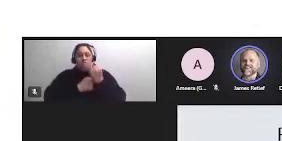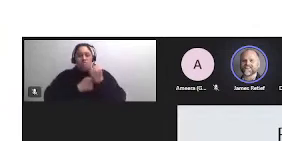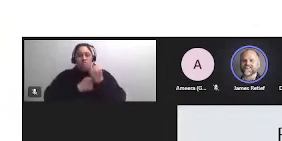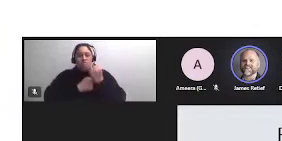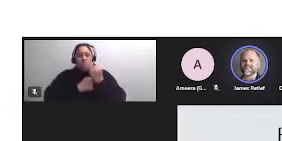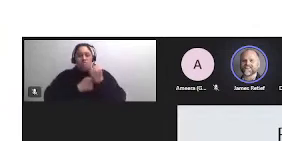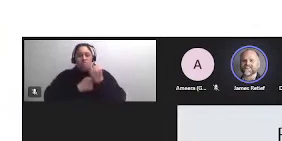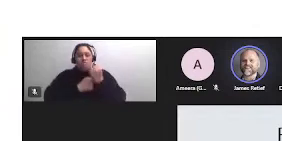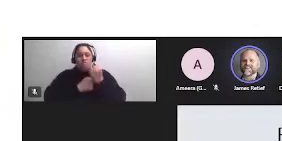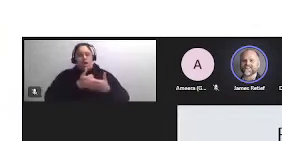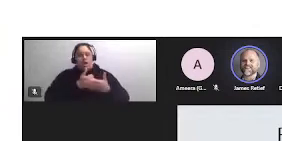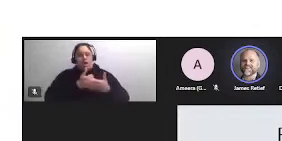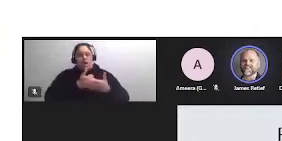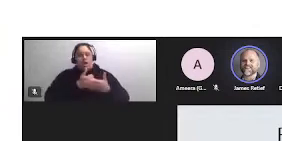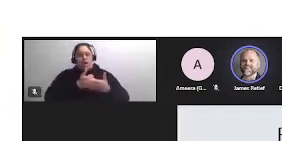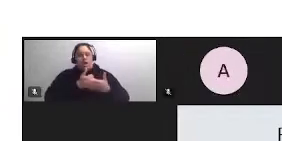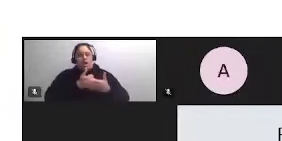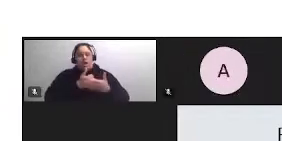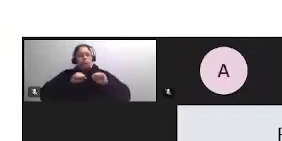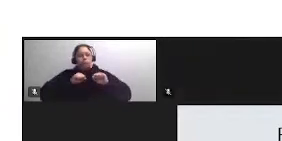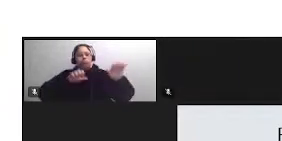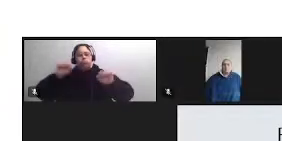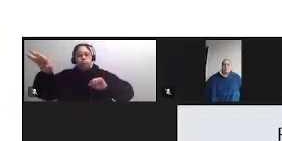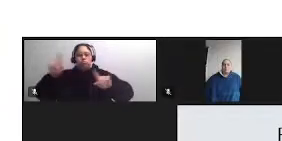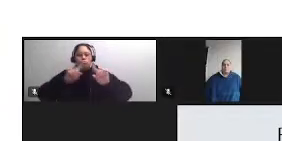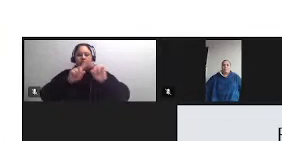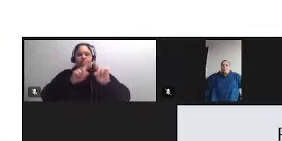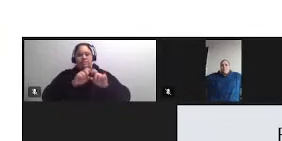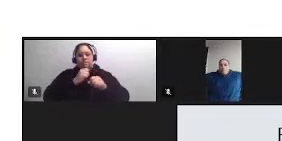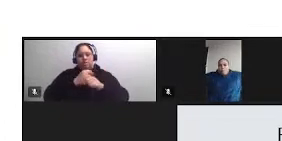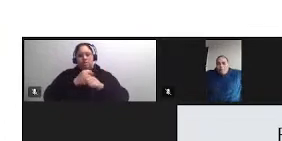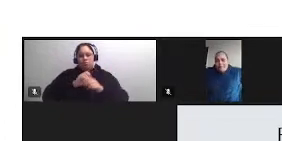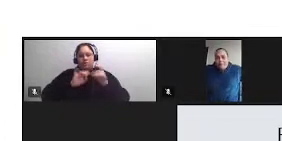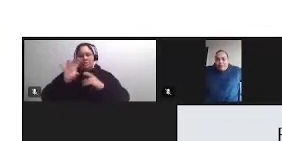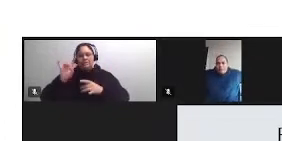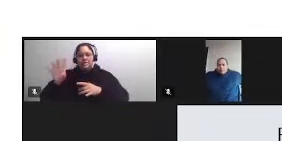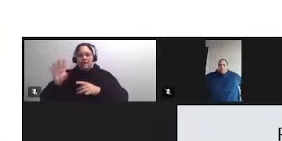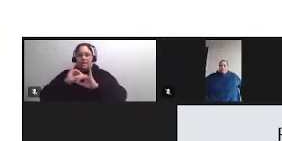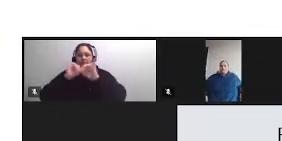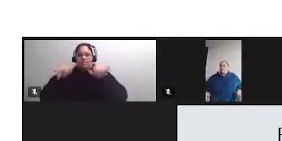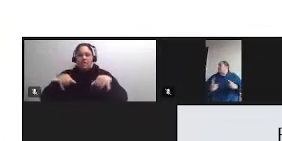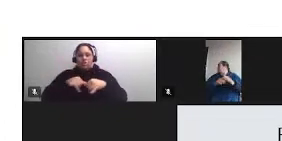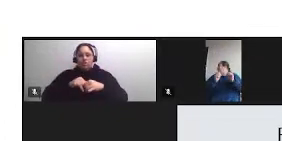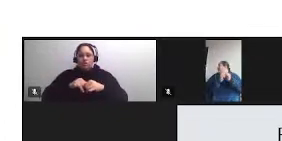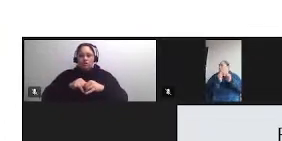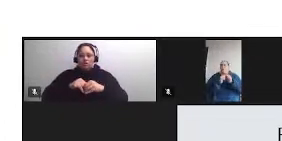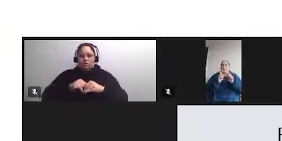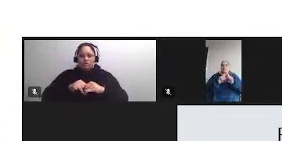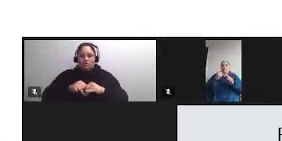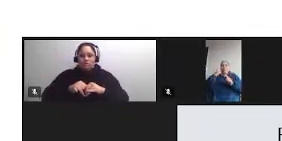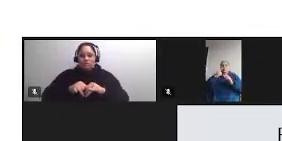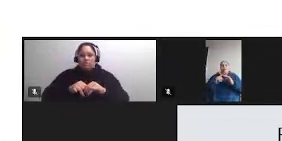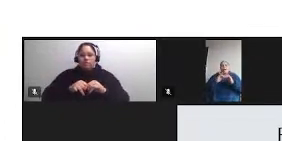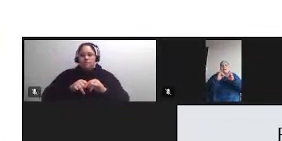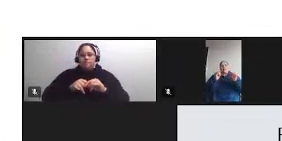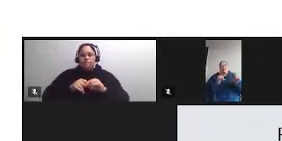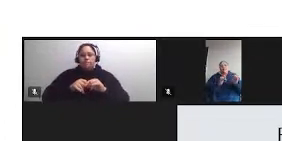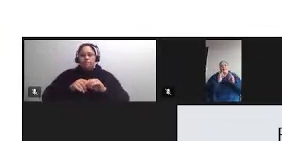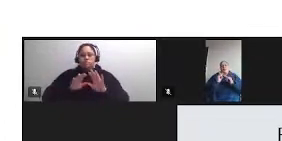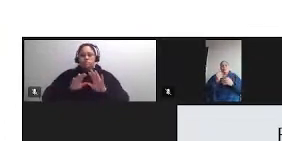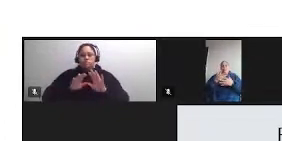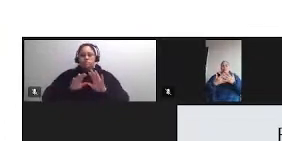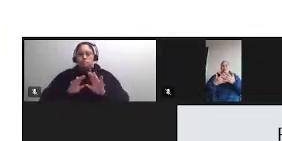assist with disseminating information to stakeholders, sending out invitations, and so on. And